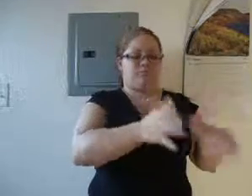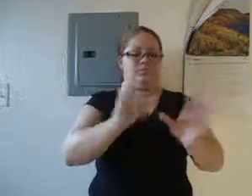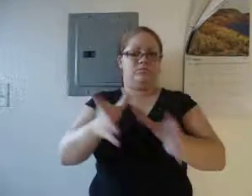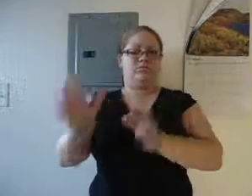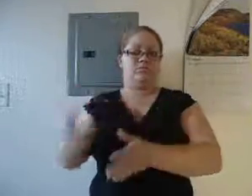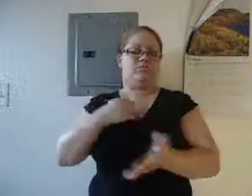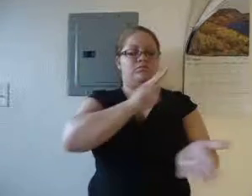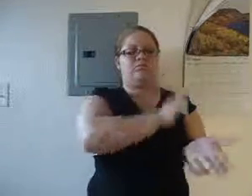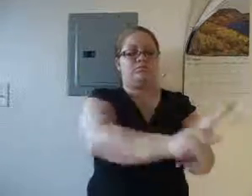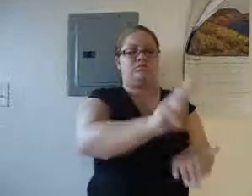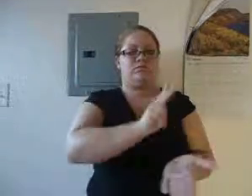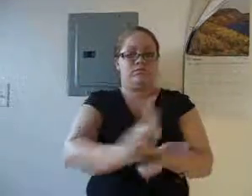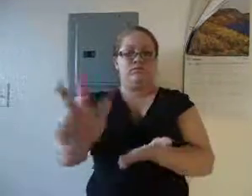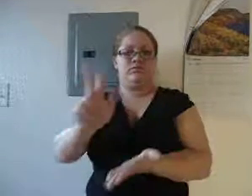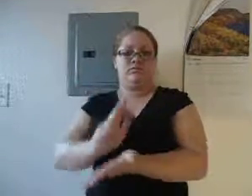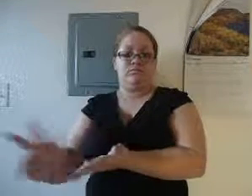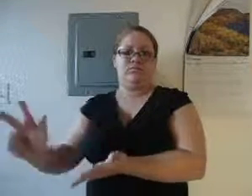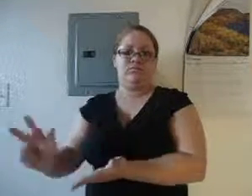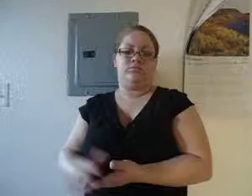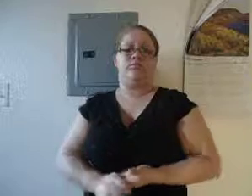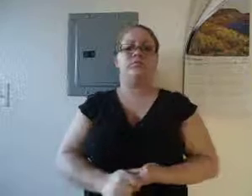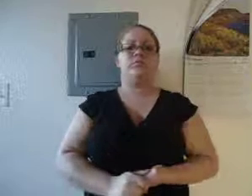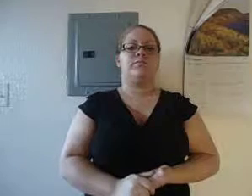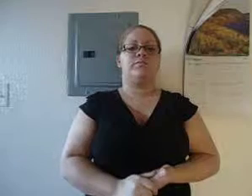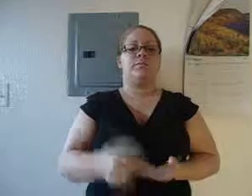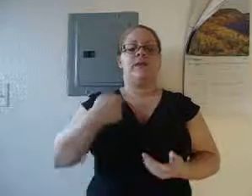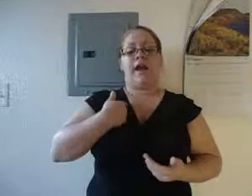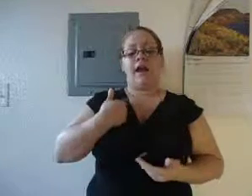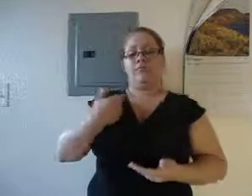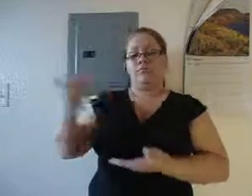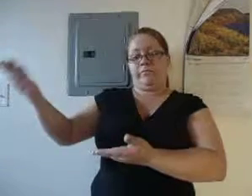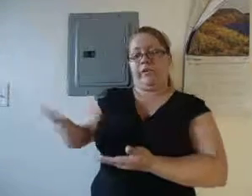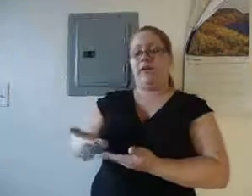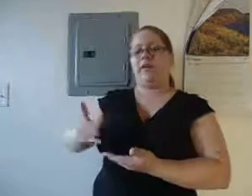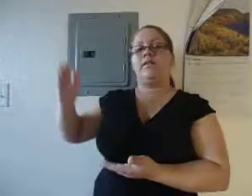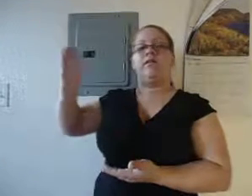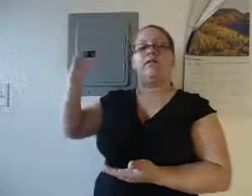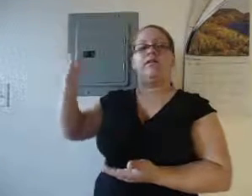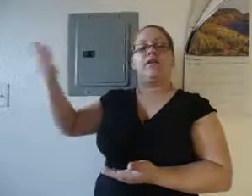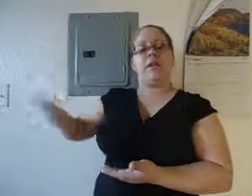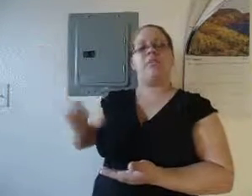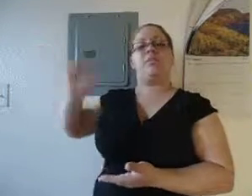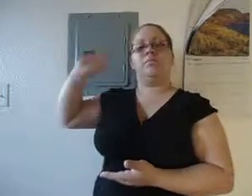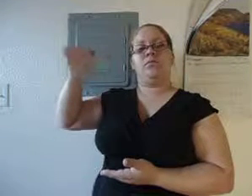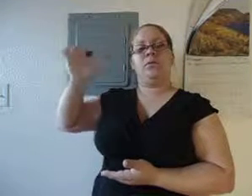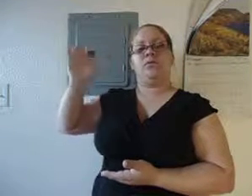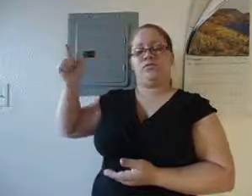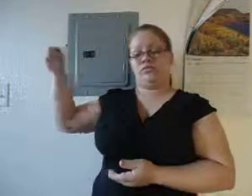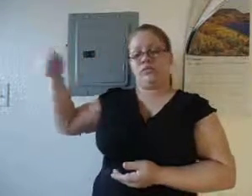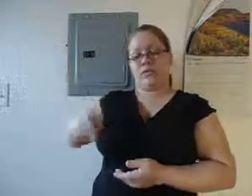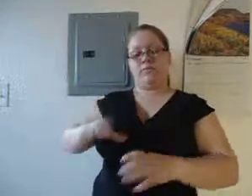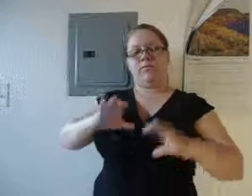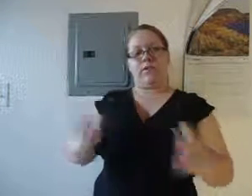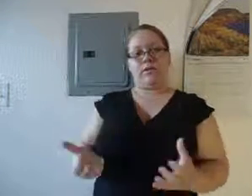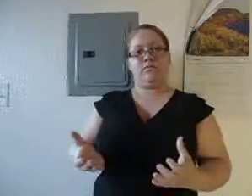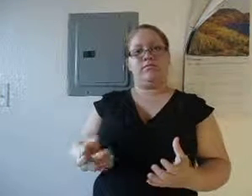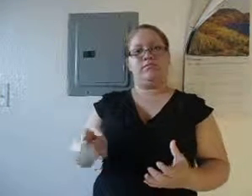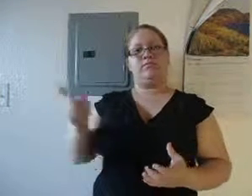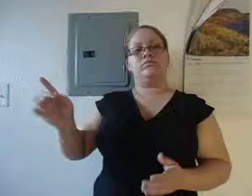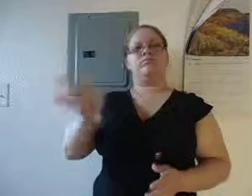guest speaker come to class from each of those areas and do a little mini lecture on some important content